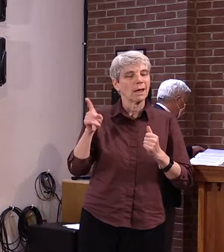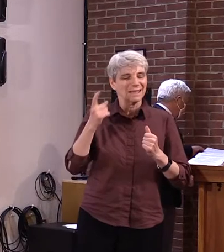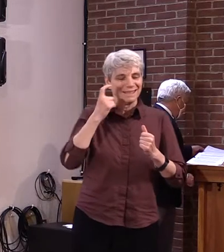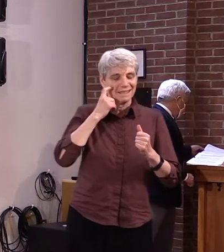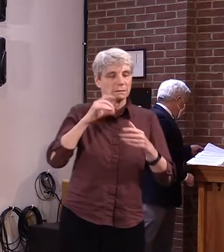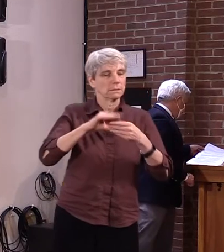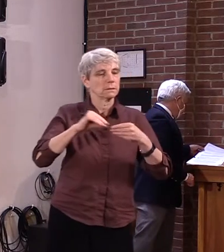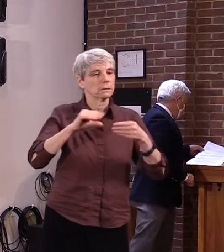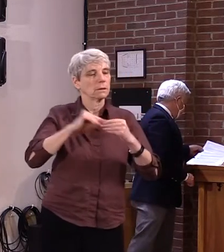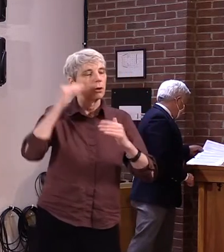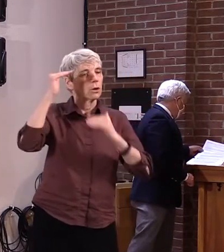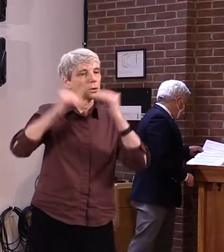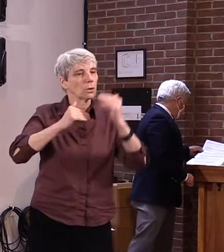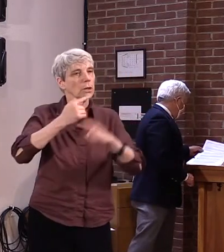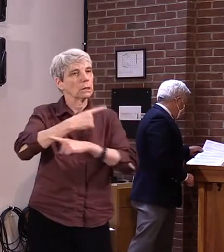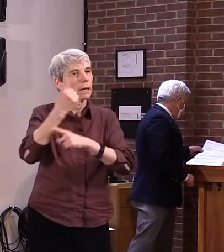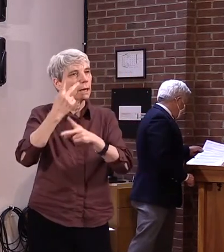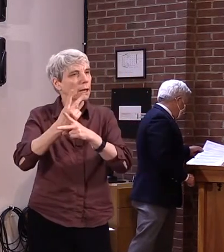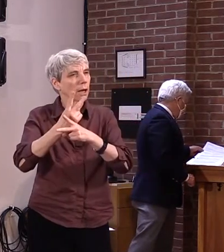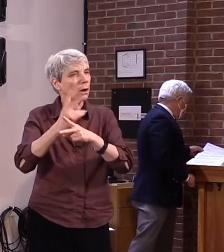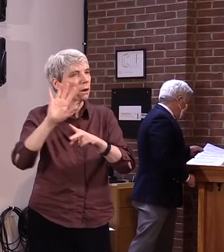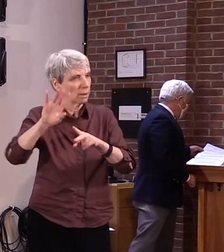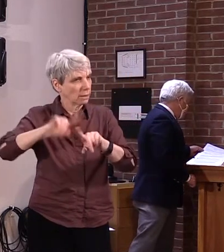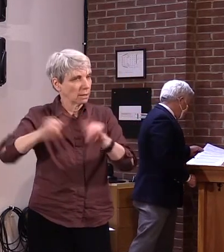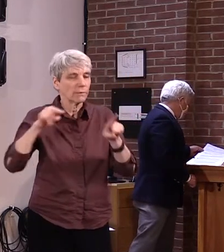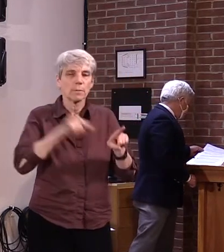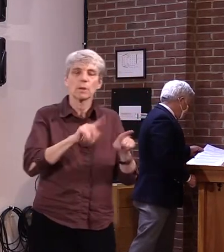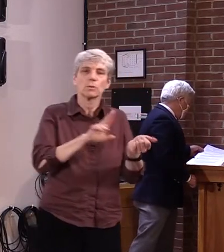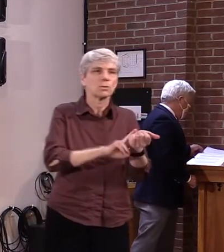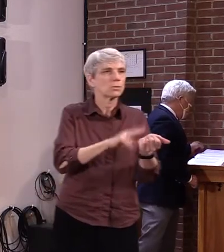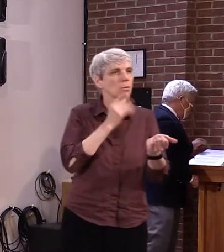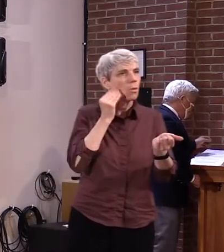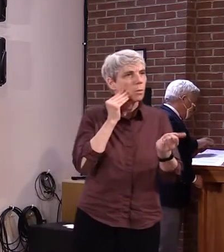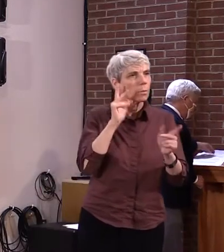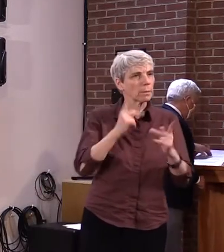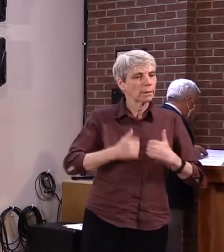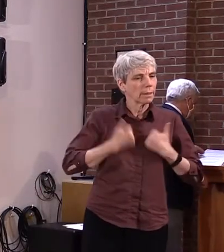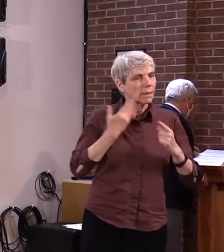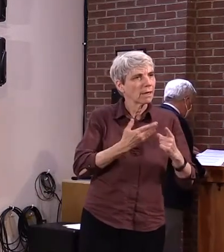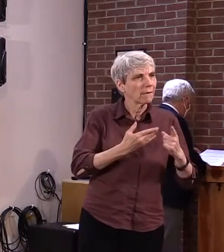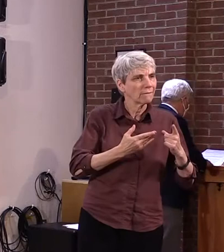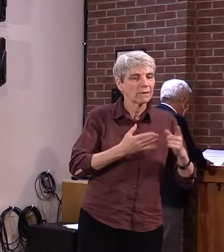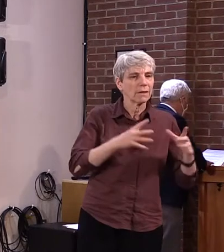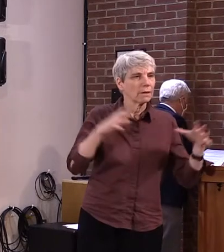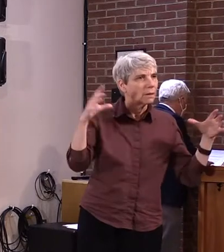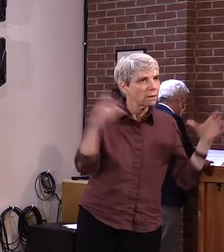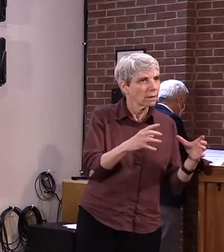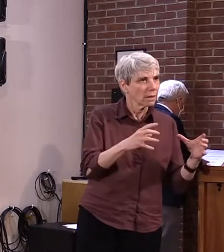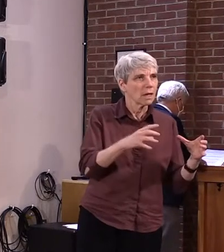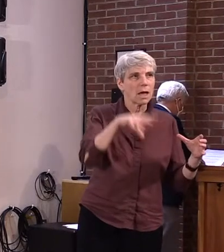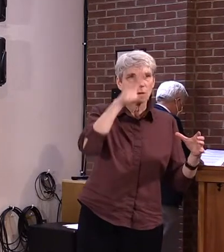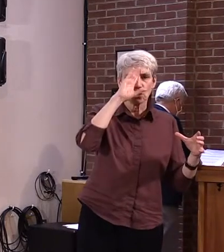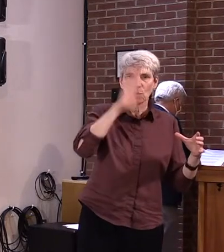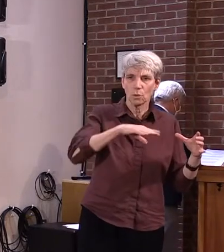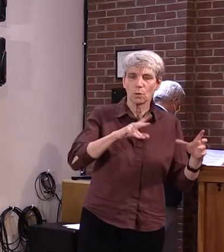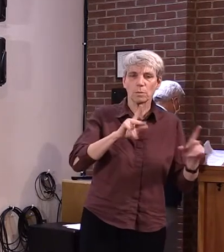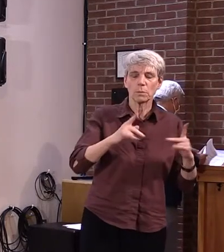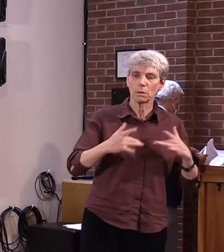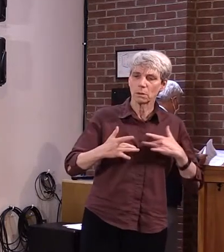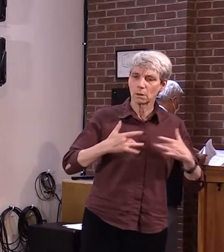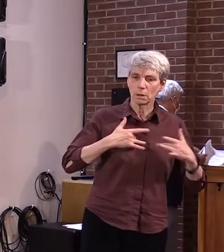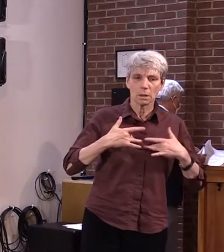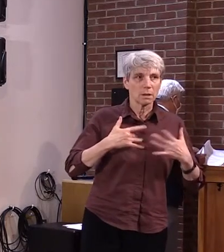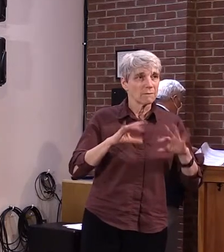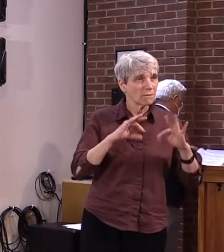situation. Obviously, as you well know, there's a lot of concern about families and residents.